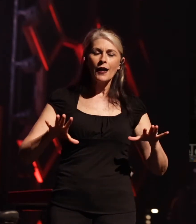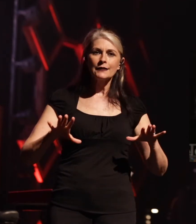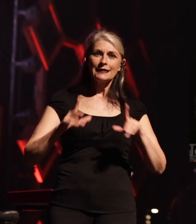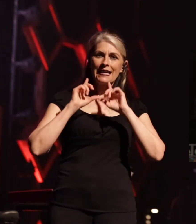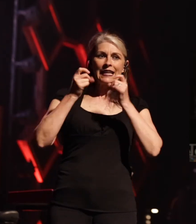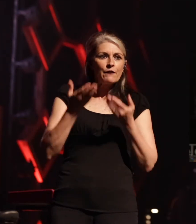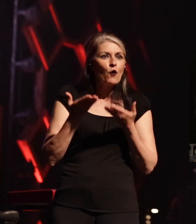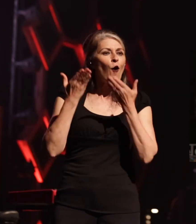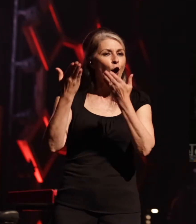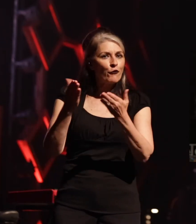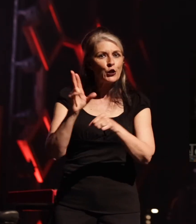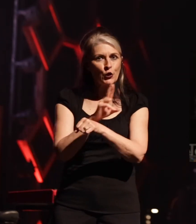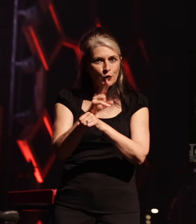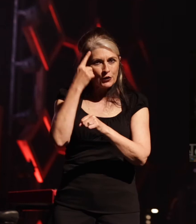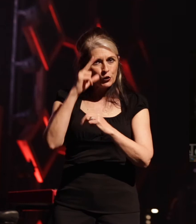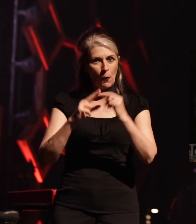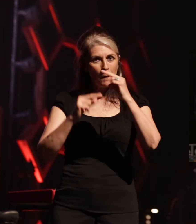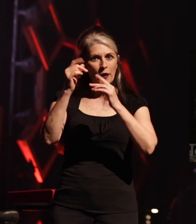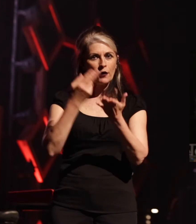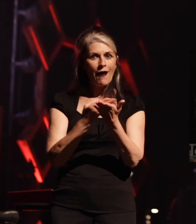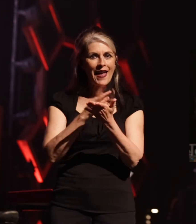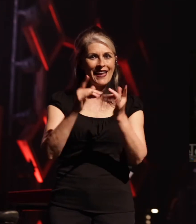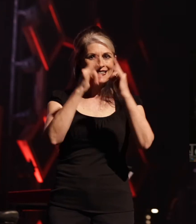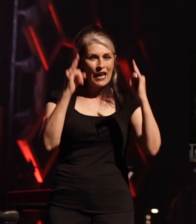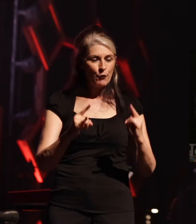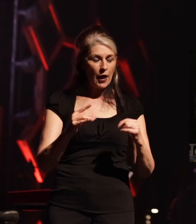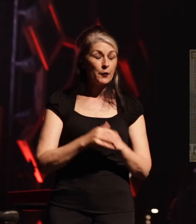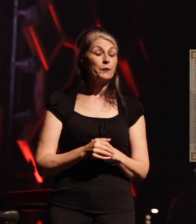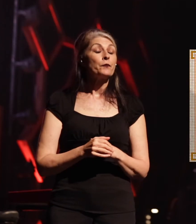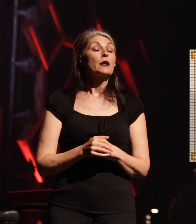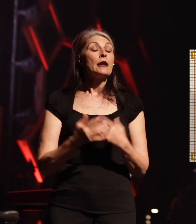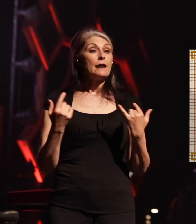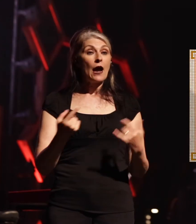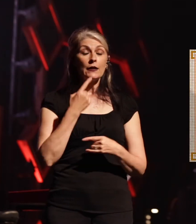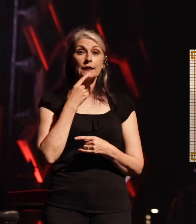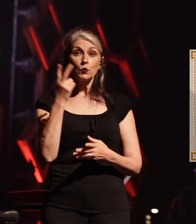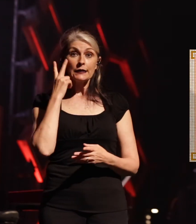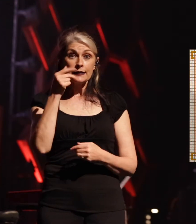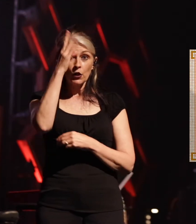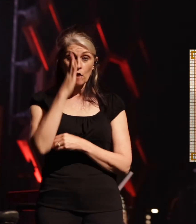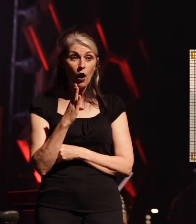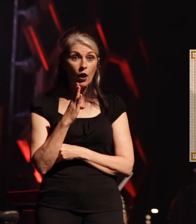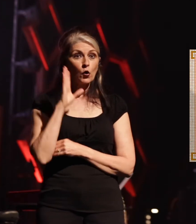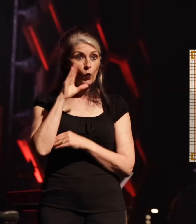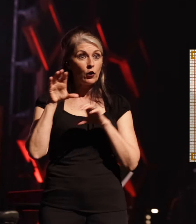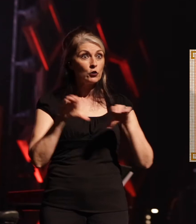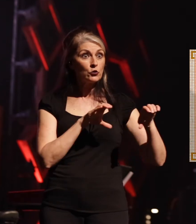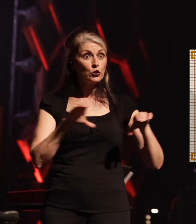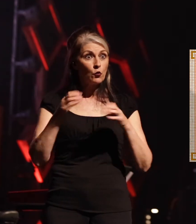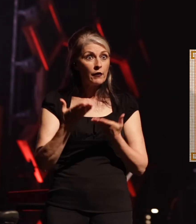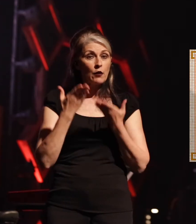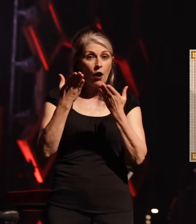we'll use this to build the tabernacle. In Exodus 25:8, it says, we see that God is going to do with the offering. It says, then have them